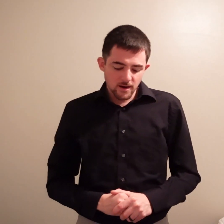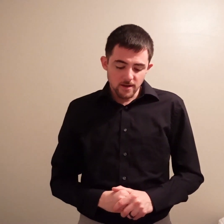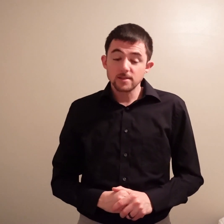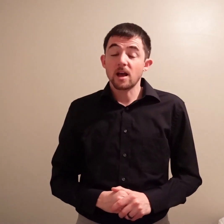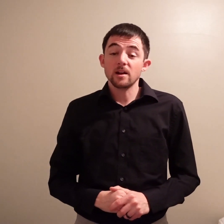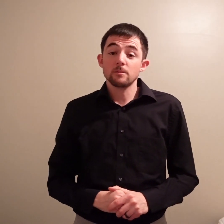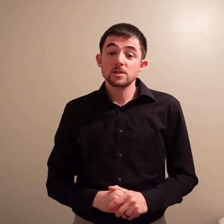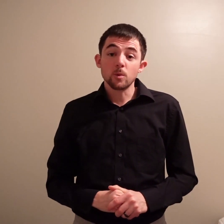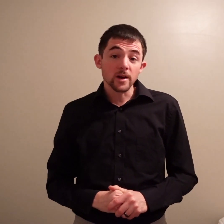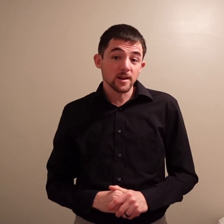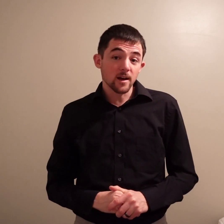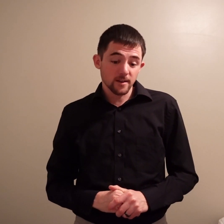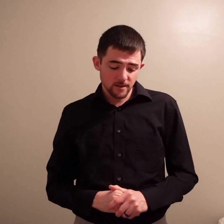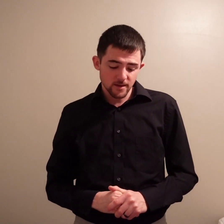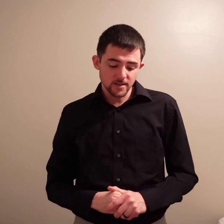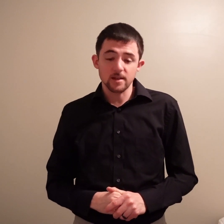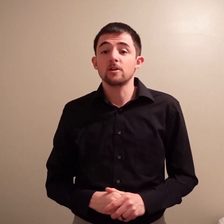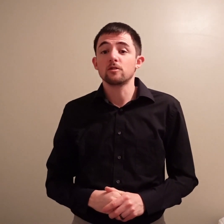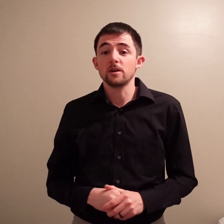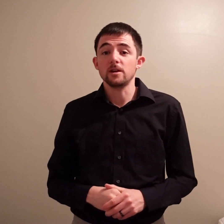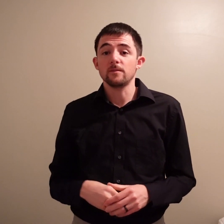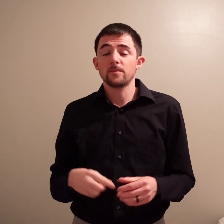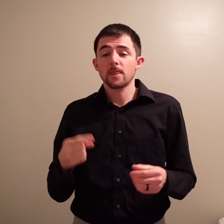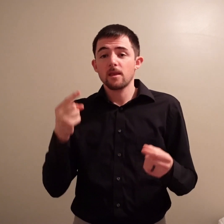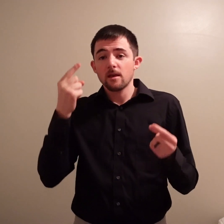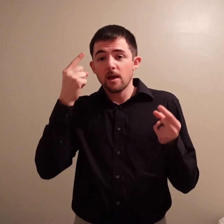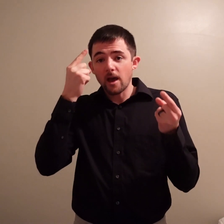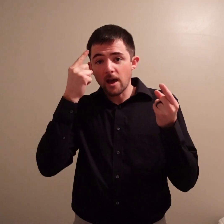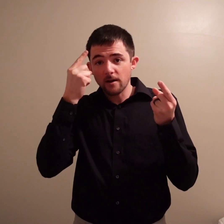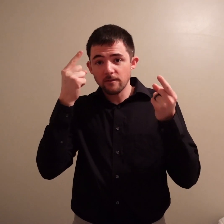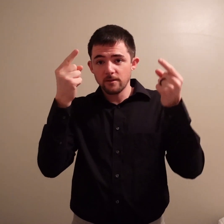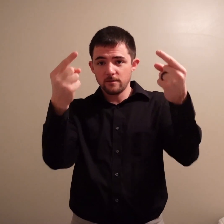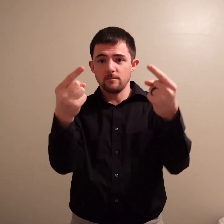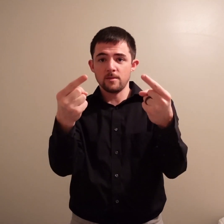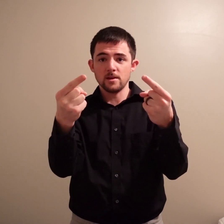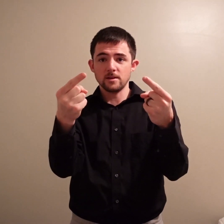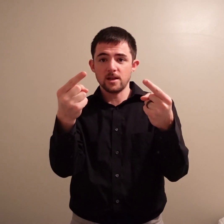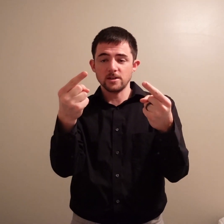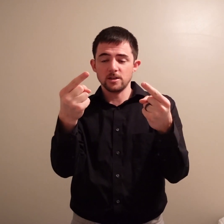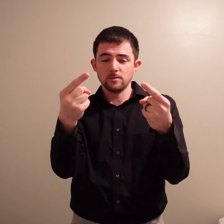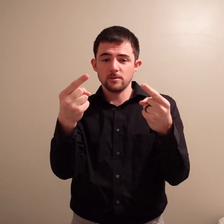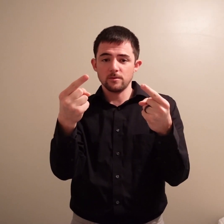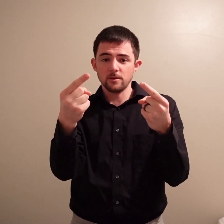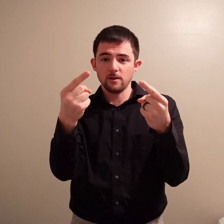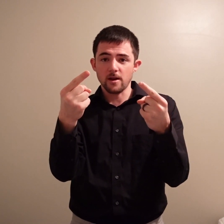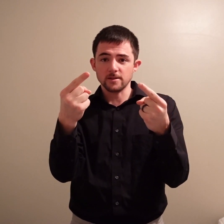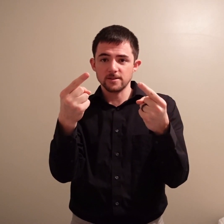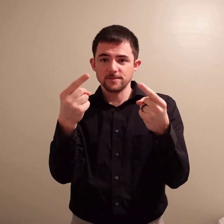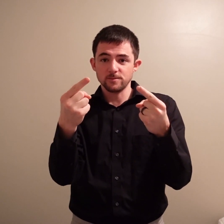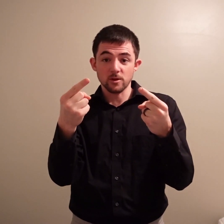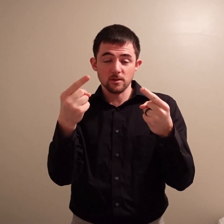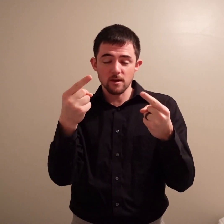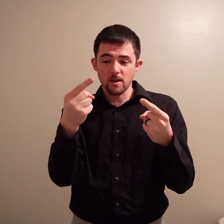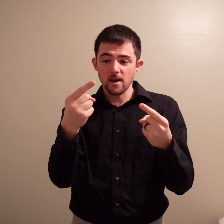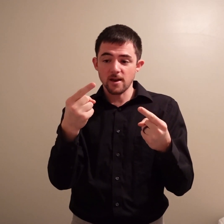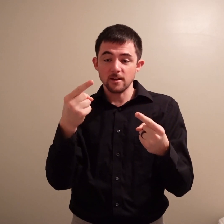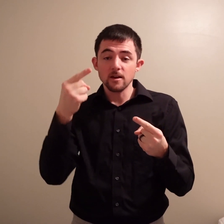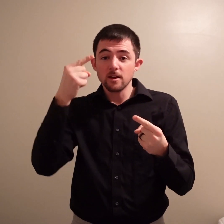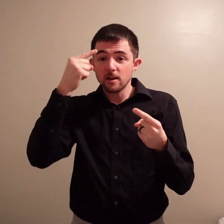Alrighty, sign number 29 is agree. Make this hand shape with your hands, and